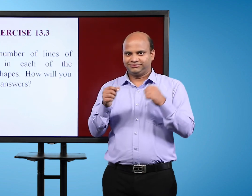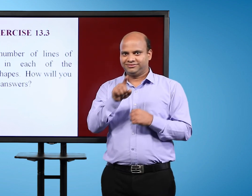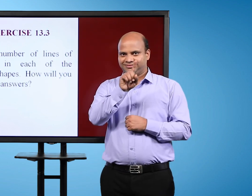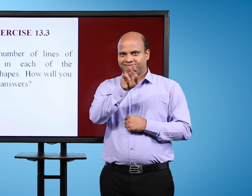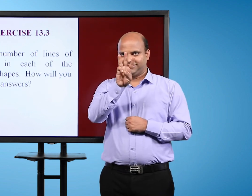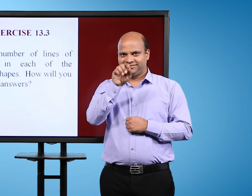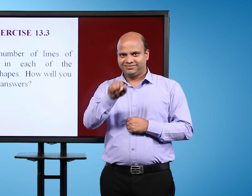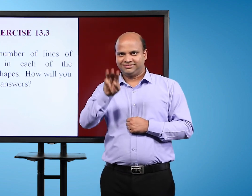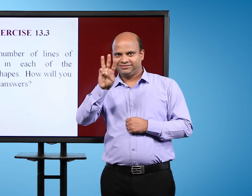Exercise 13.3.